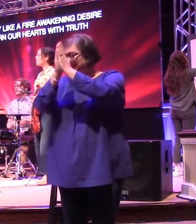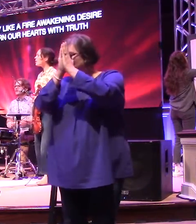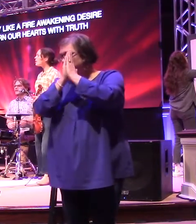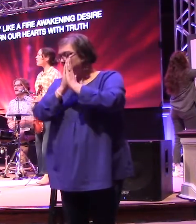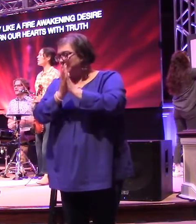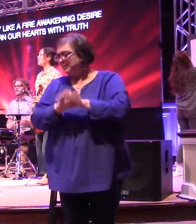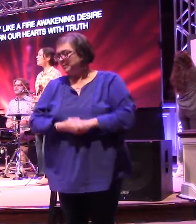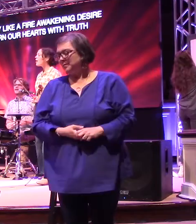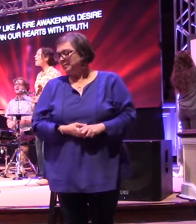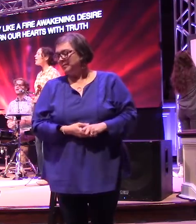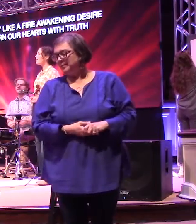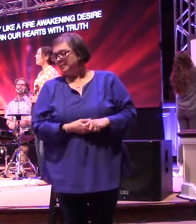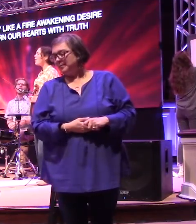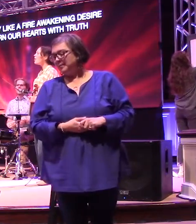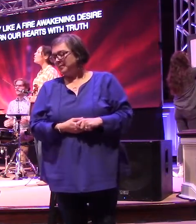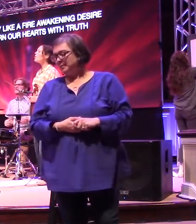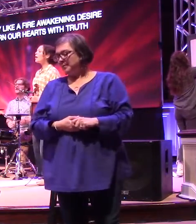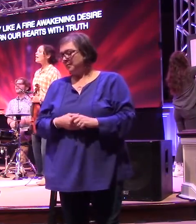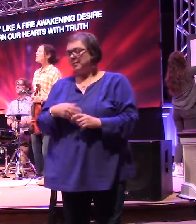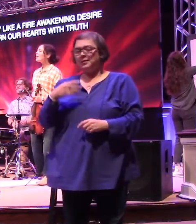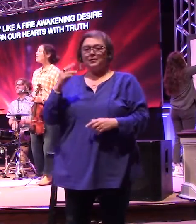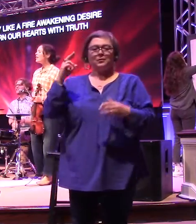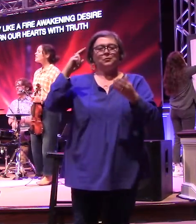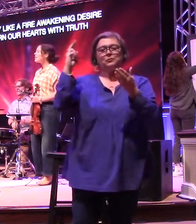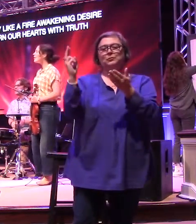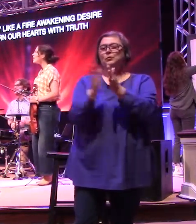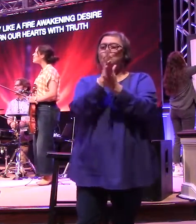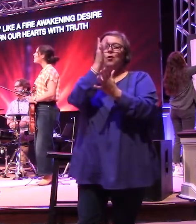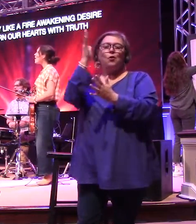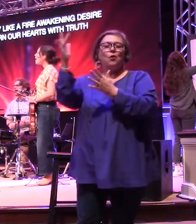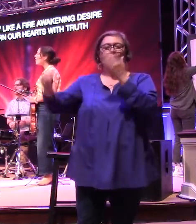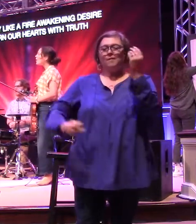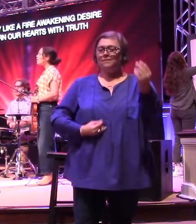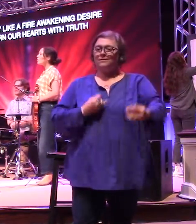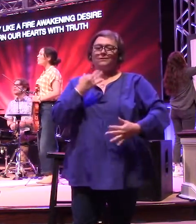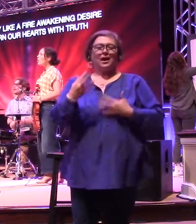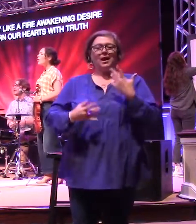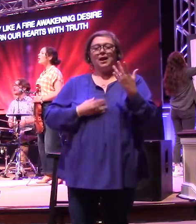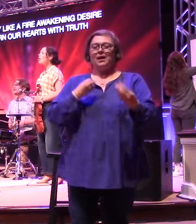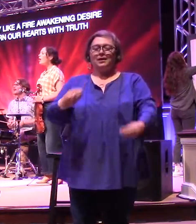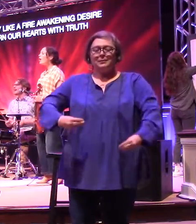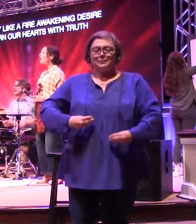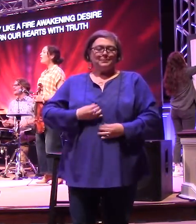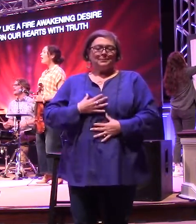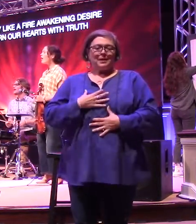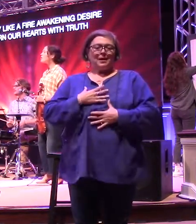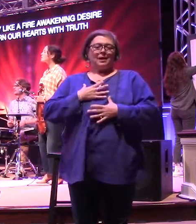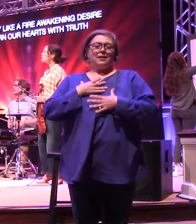Oh, awakening desire.